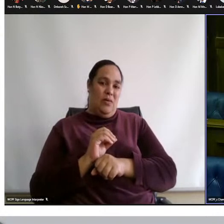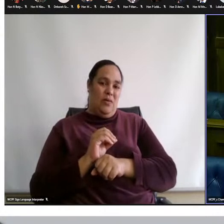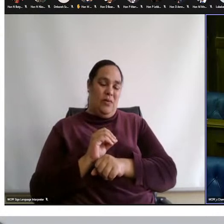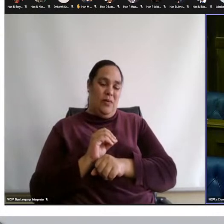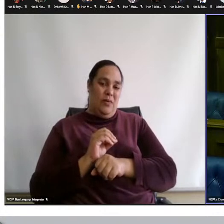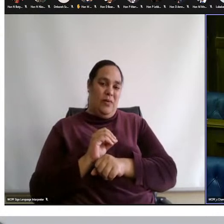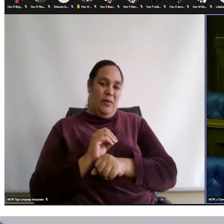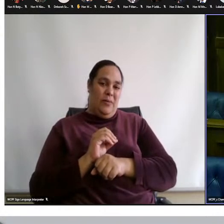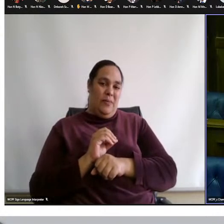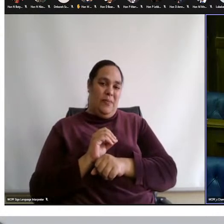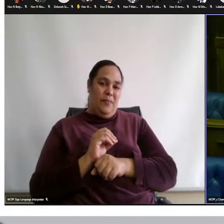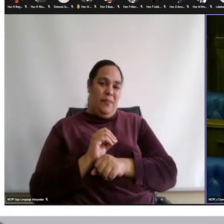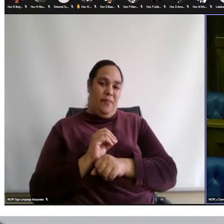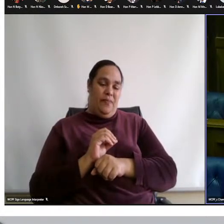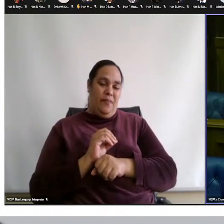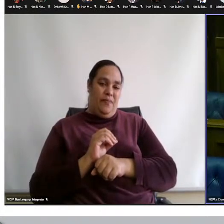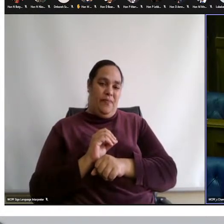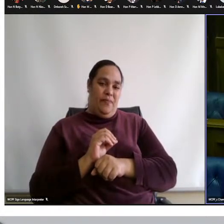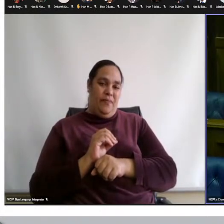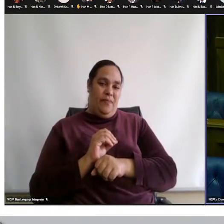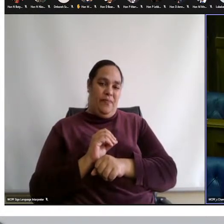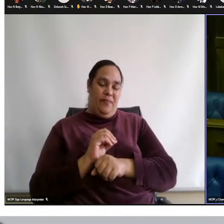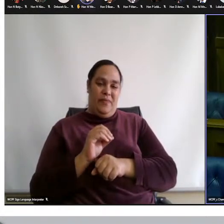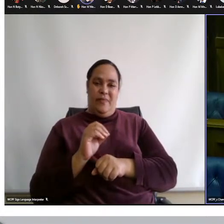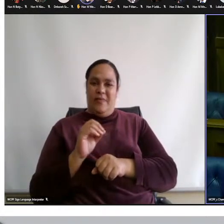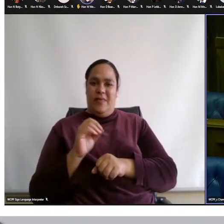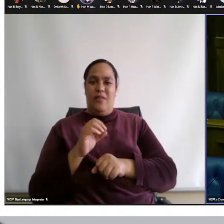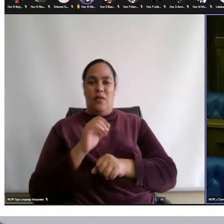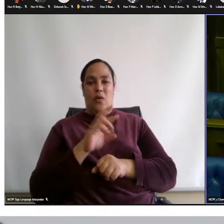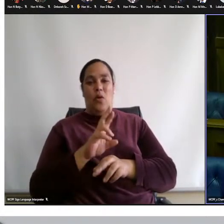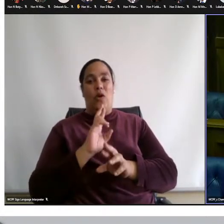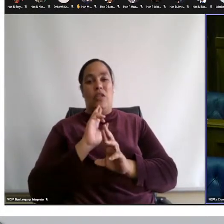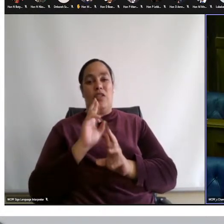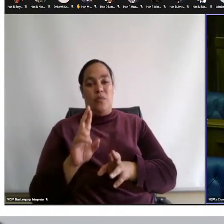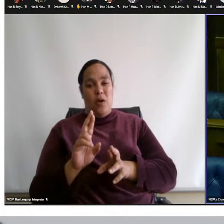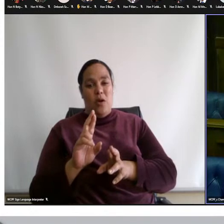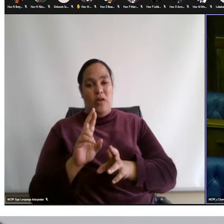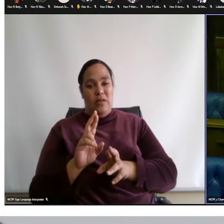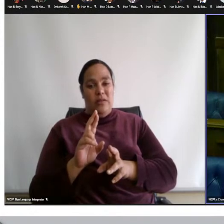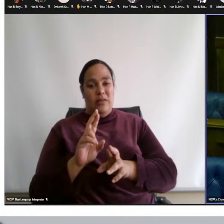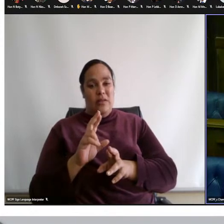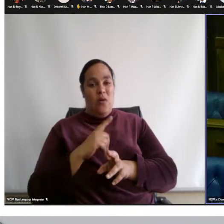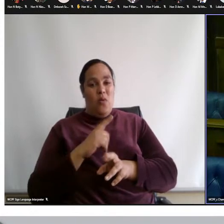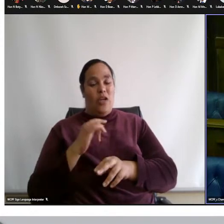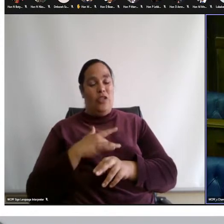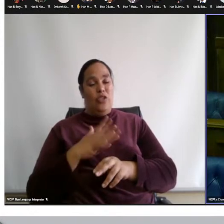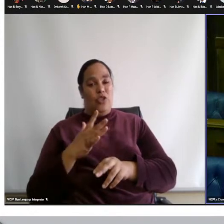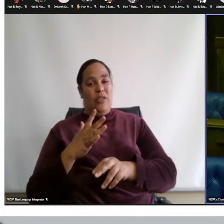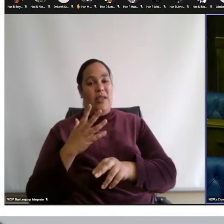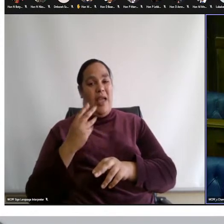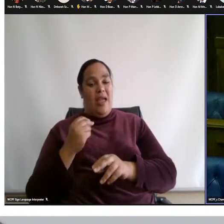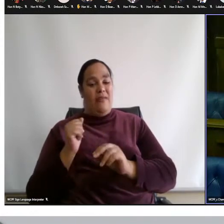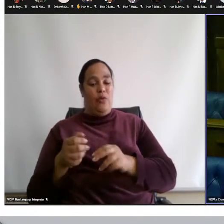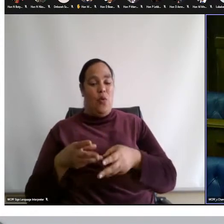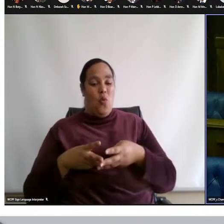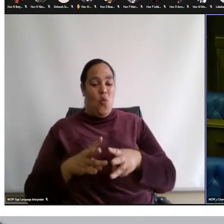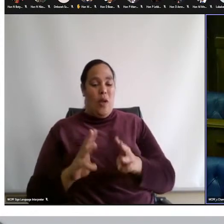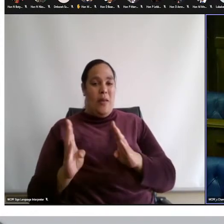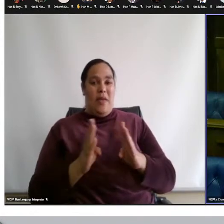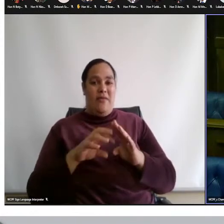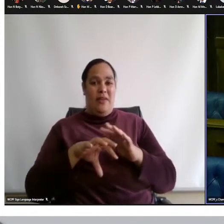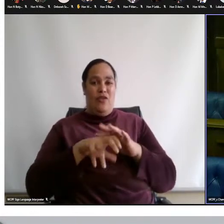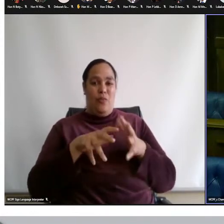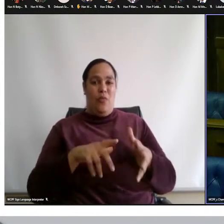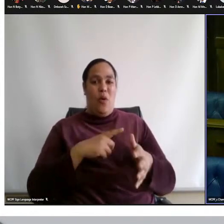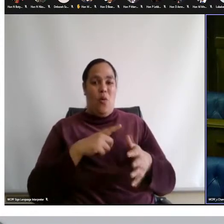science, I would like to ask, does her response indicate why she has got this reputation in this province, because